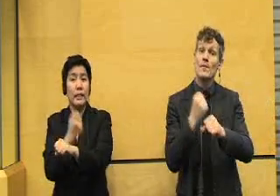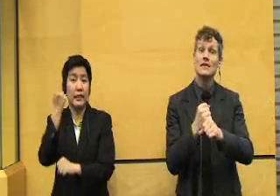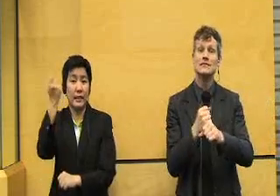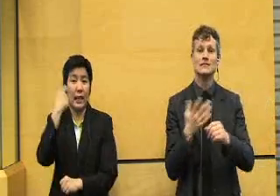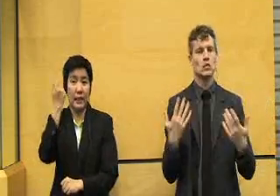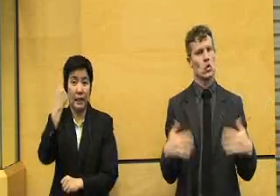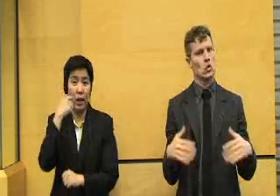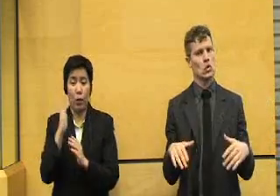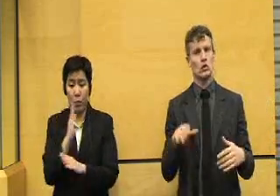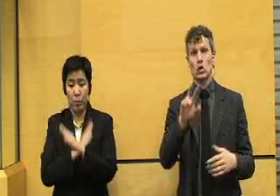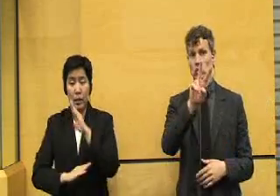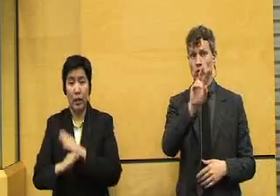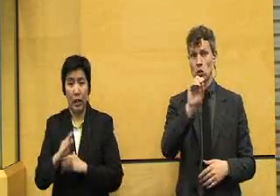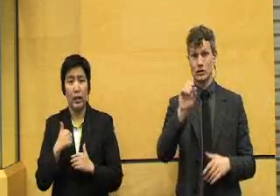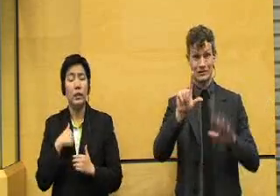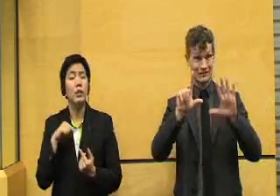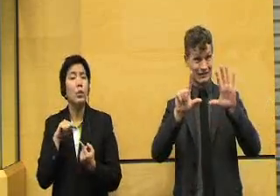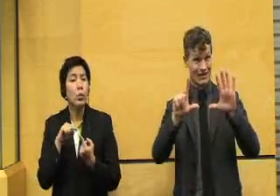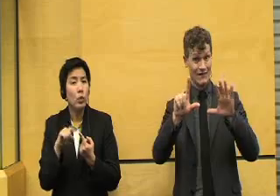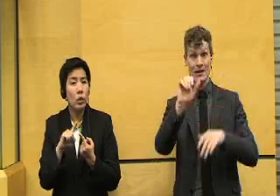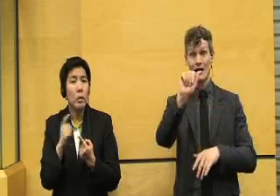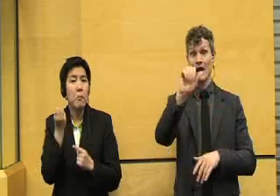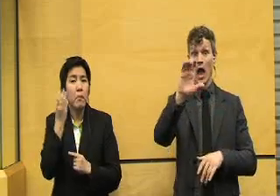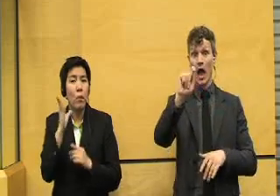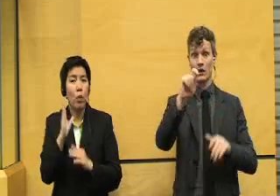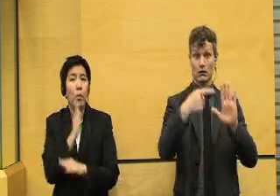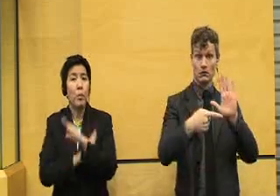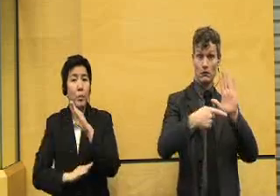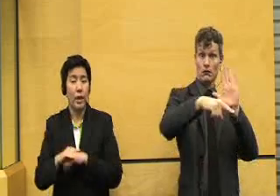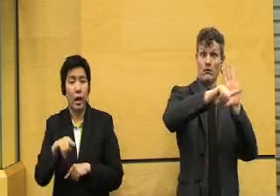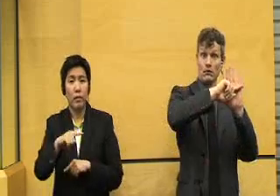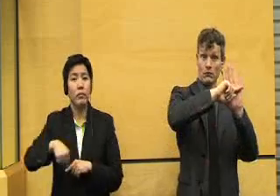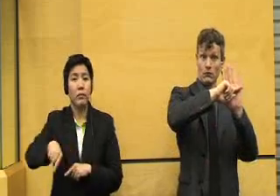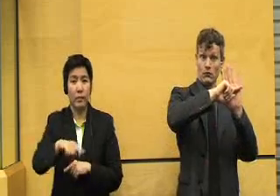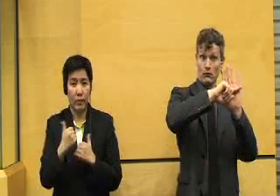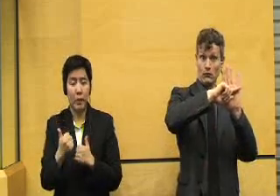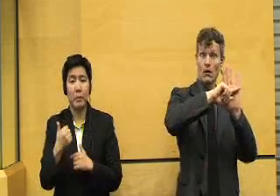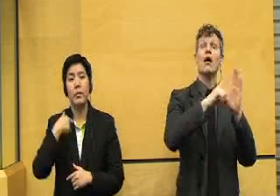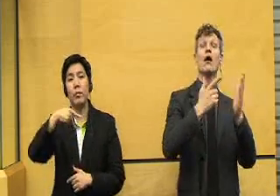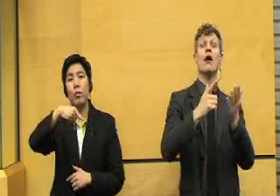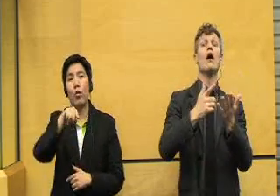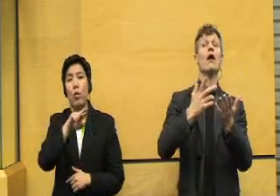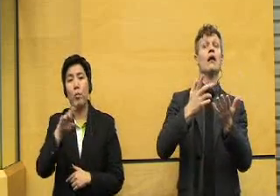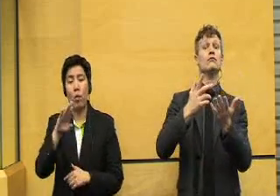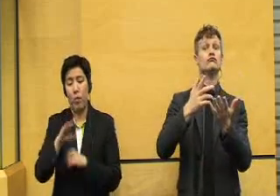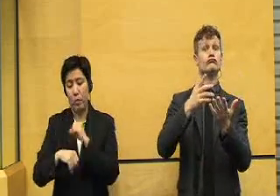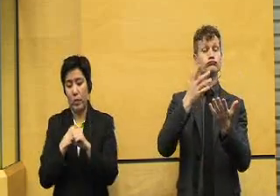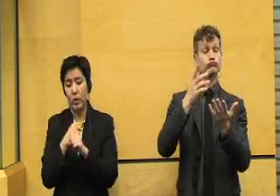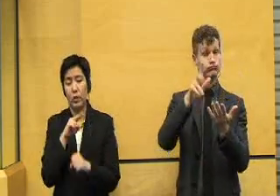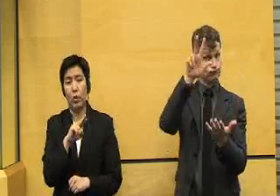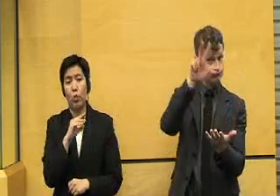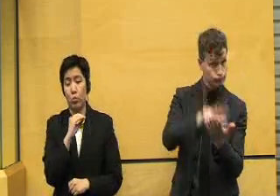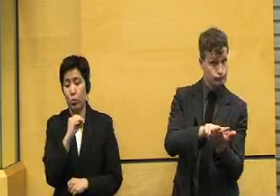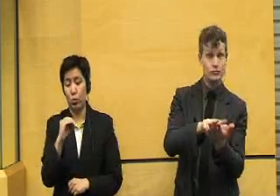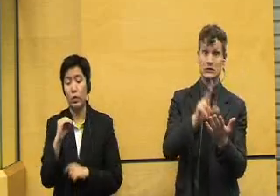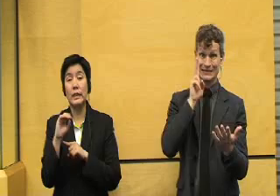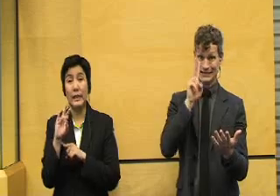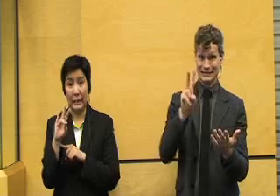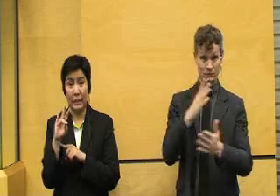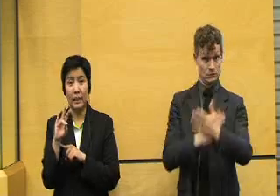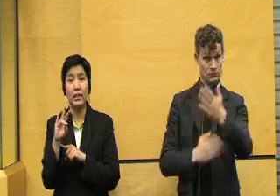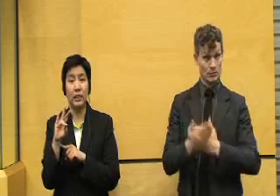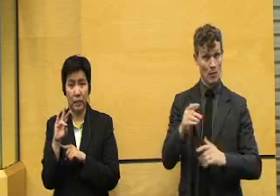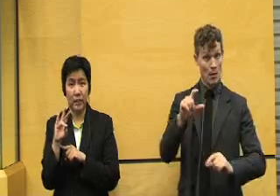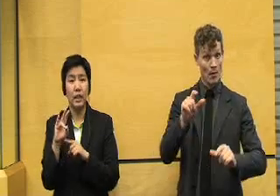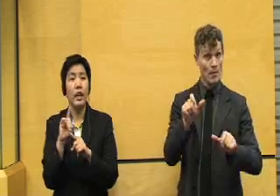in the 2007 Act have not resulted in a marked increase in their employment rate. This is because not much